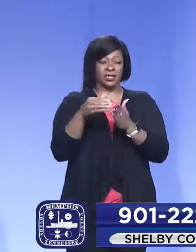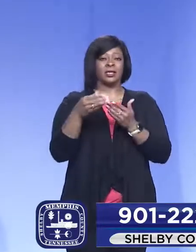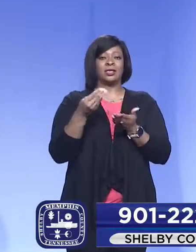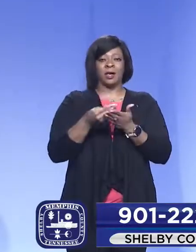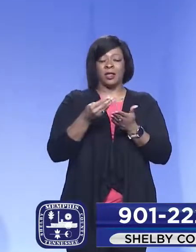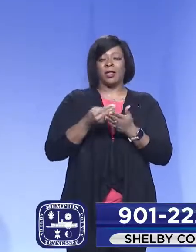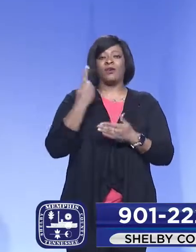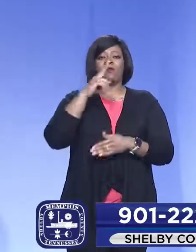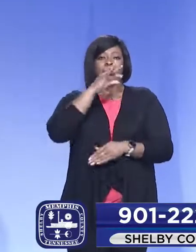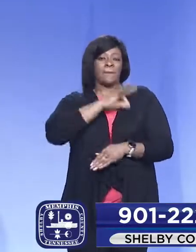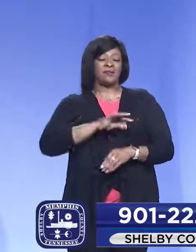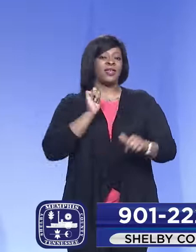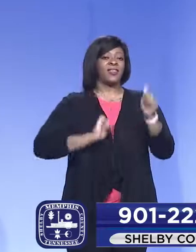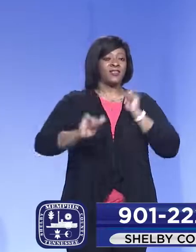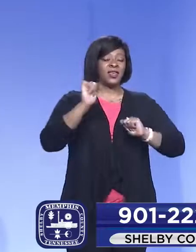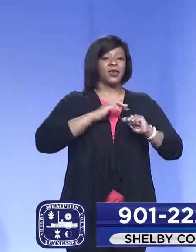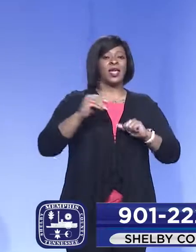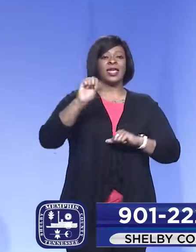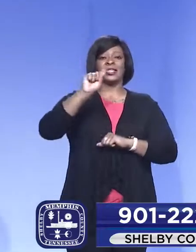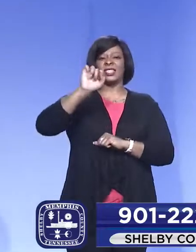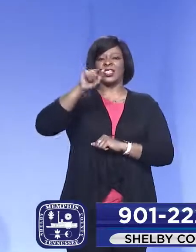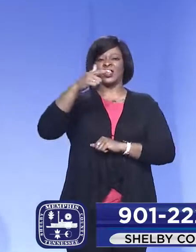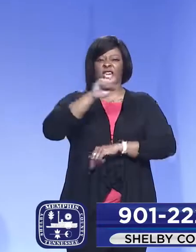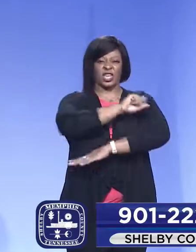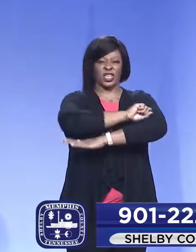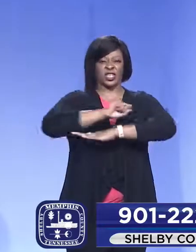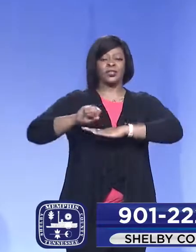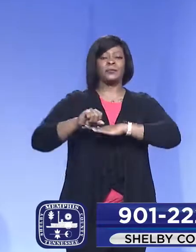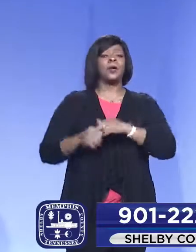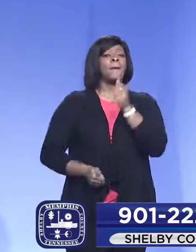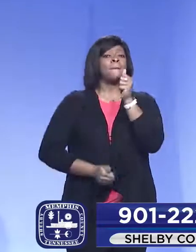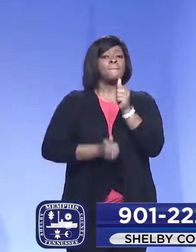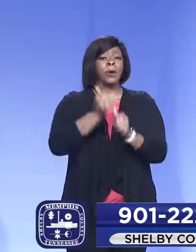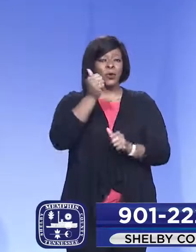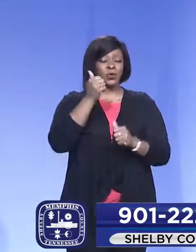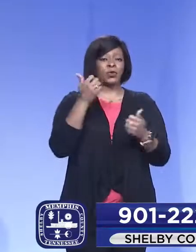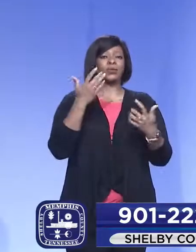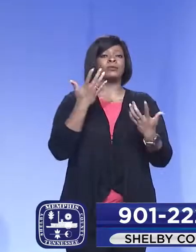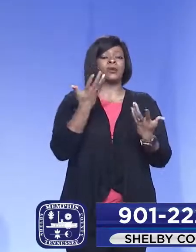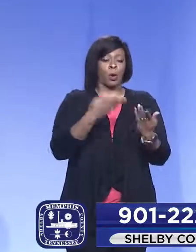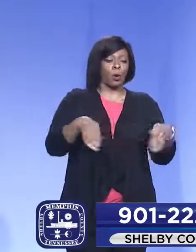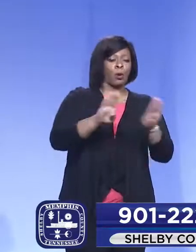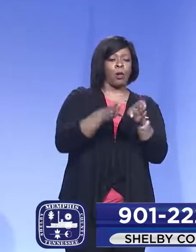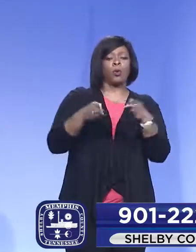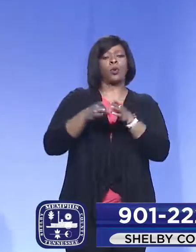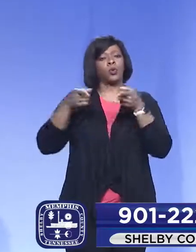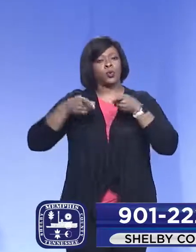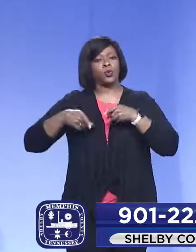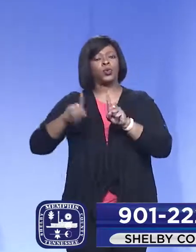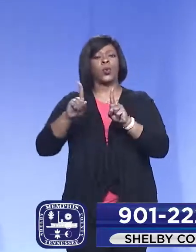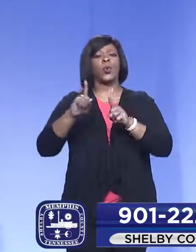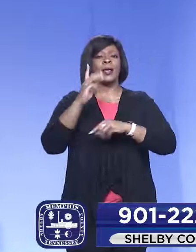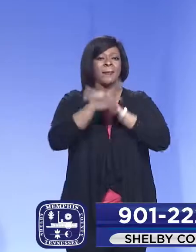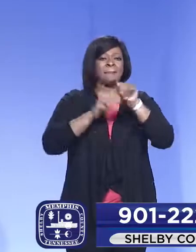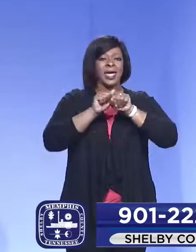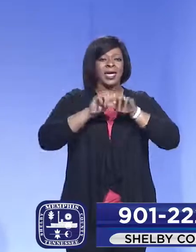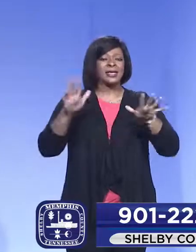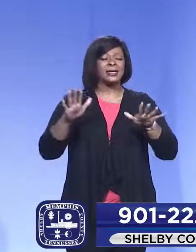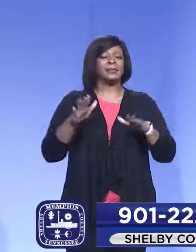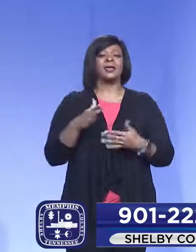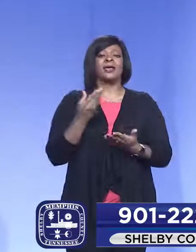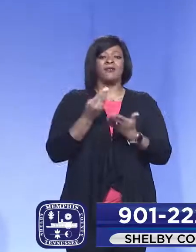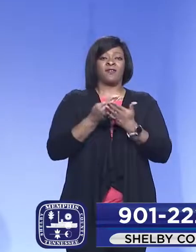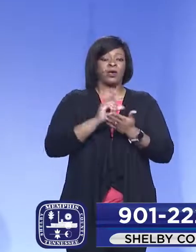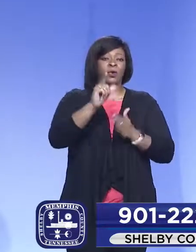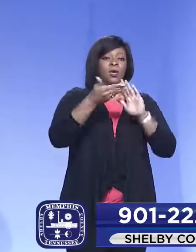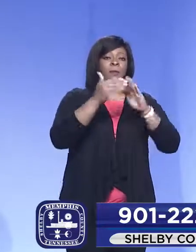our theaters and stages, most of which have been closed during the pandemic. This round of funding went to our community